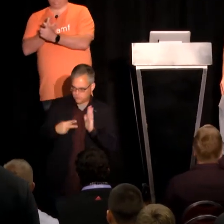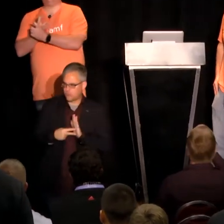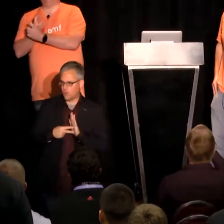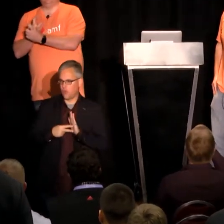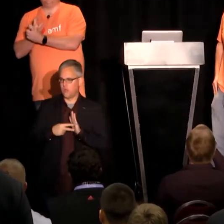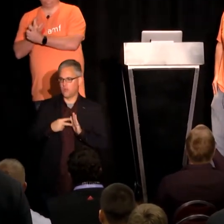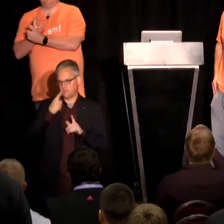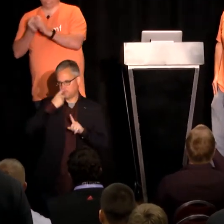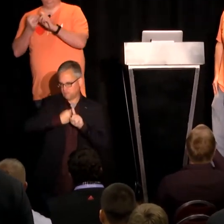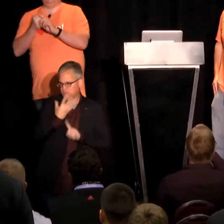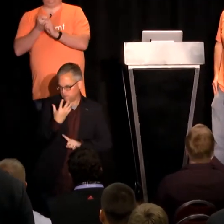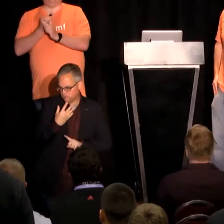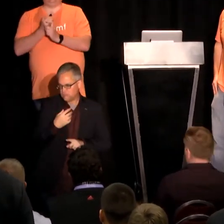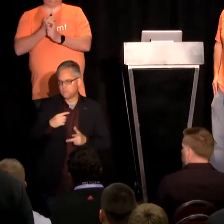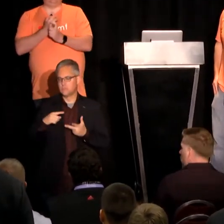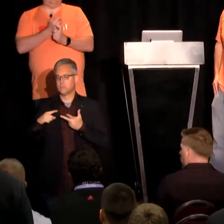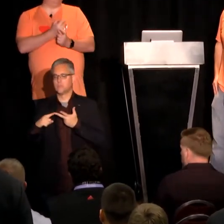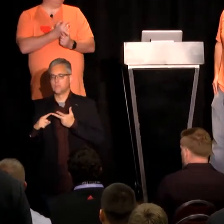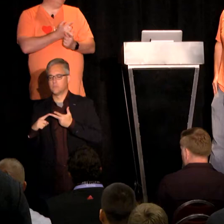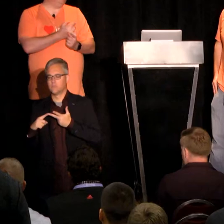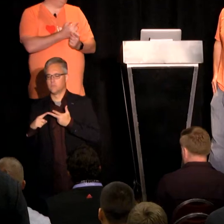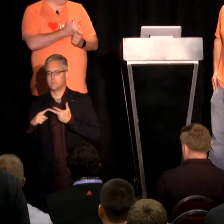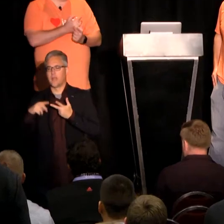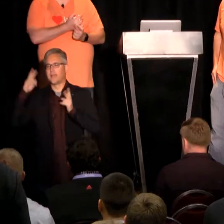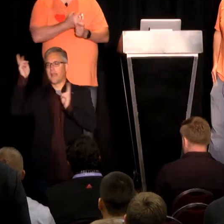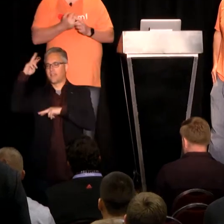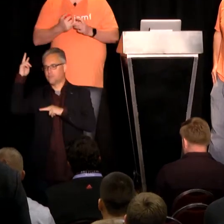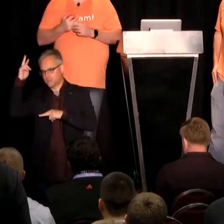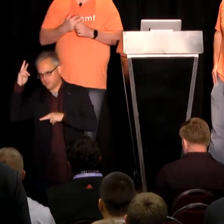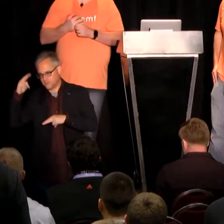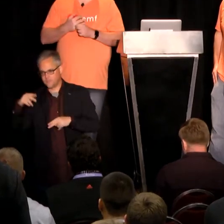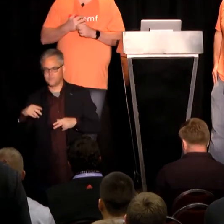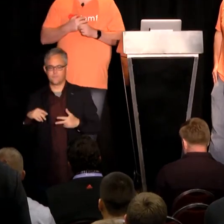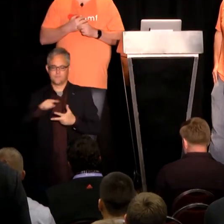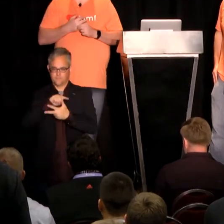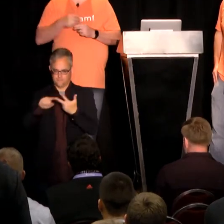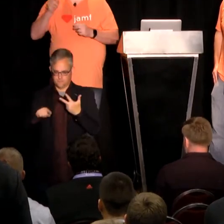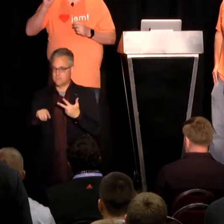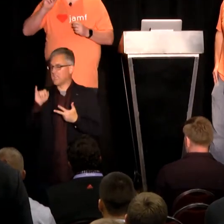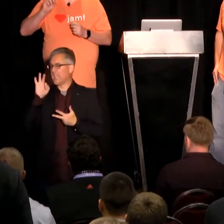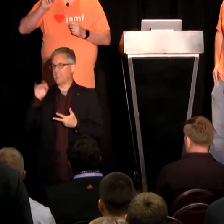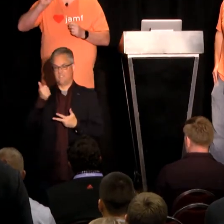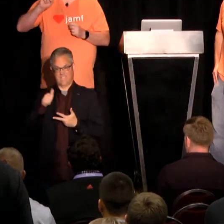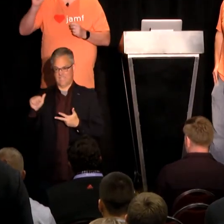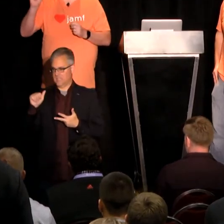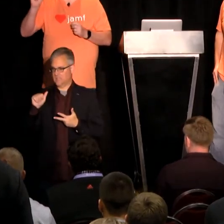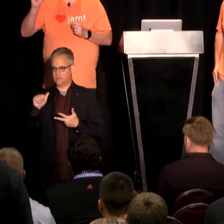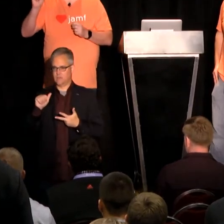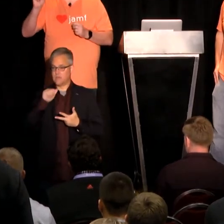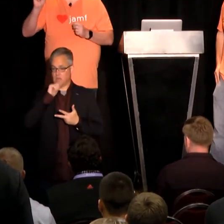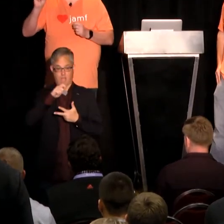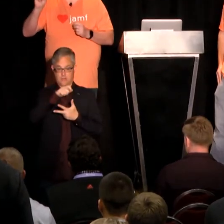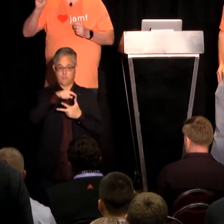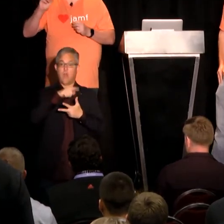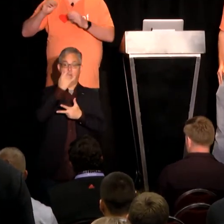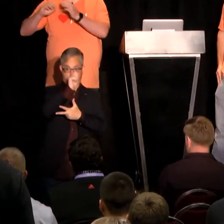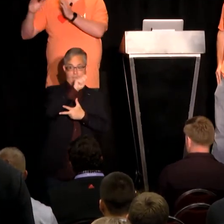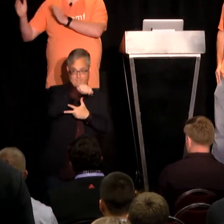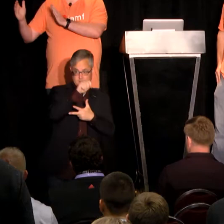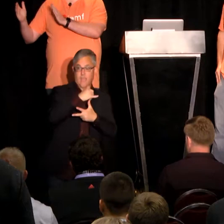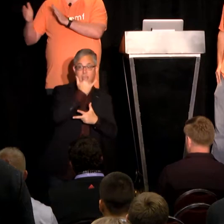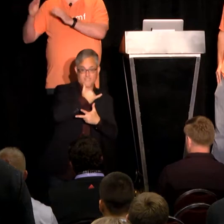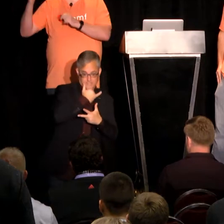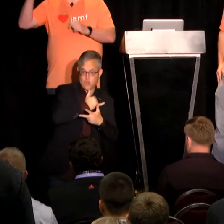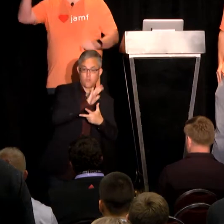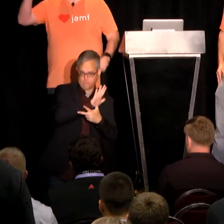intentional slash malicious, and negligence. So if anything is not checked accidental, if it's